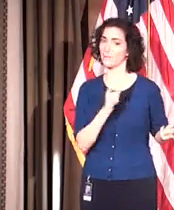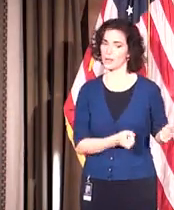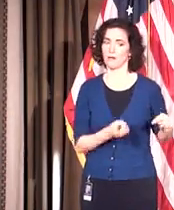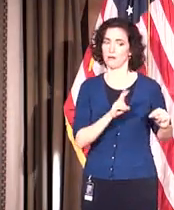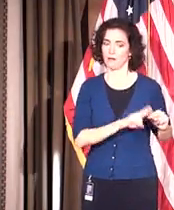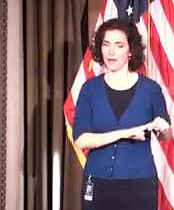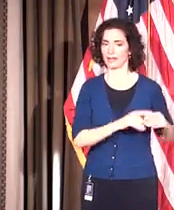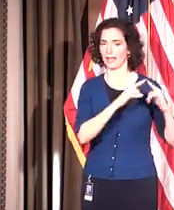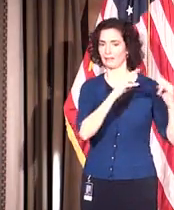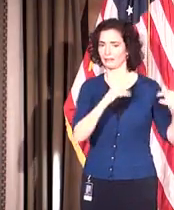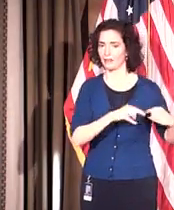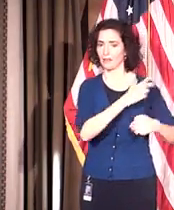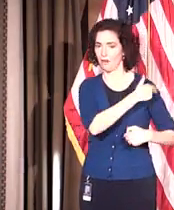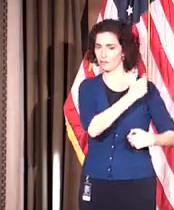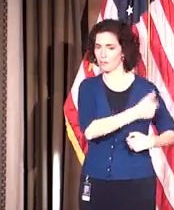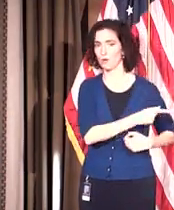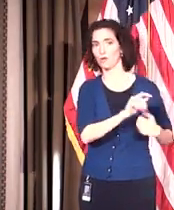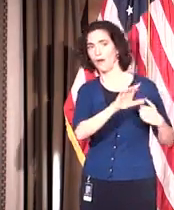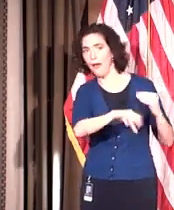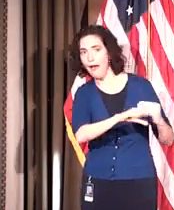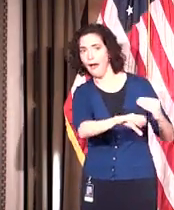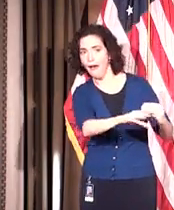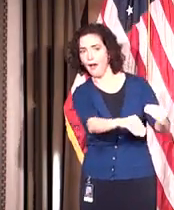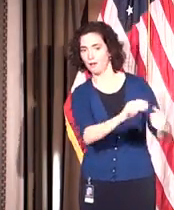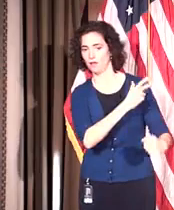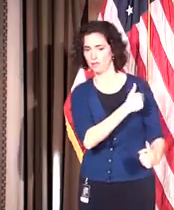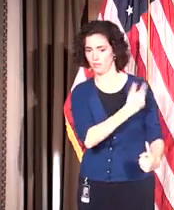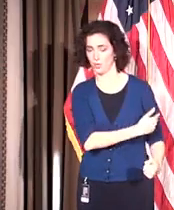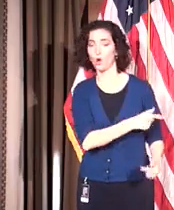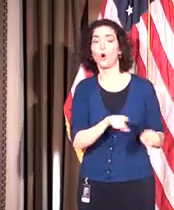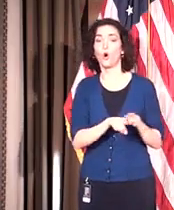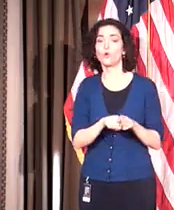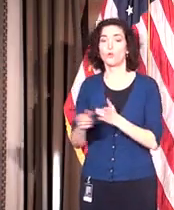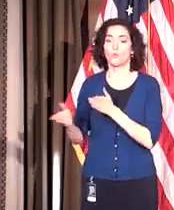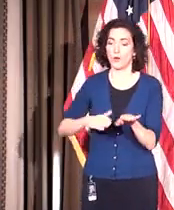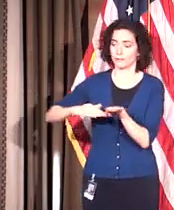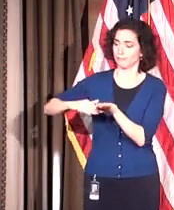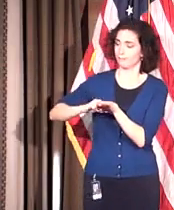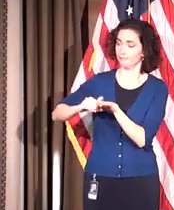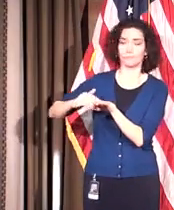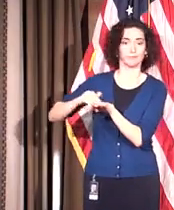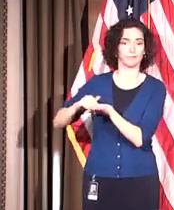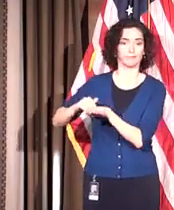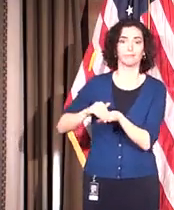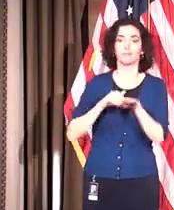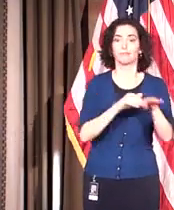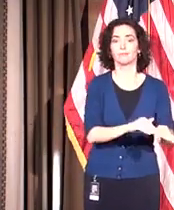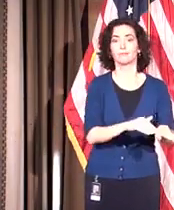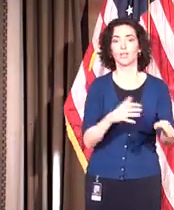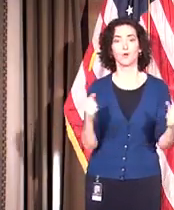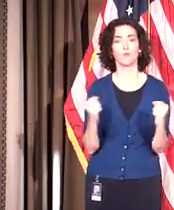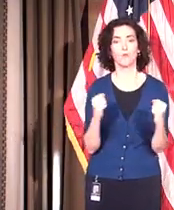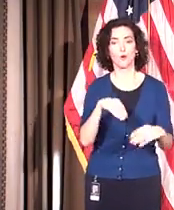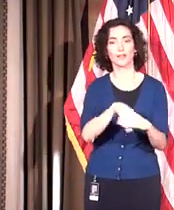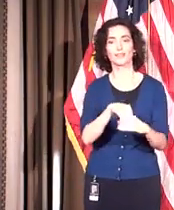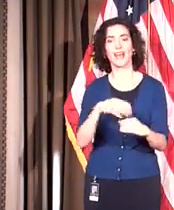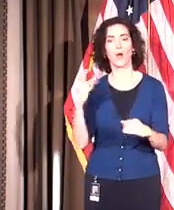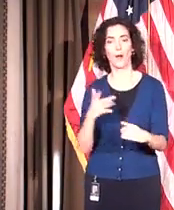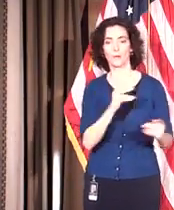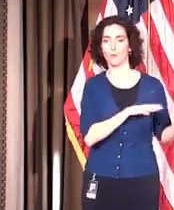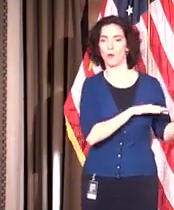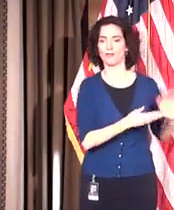Also bringing in refrigerated trailers to provide additional morgue space for